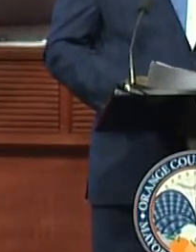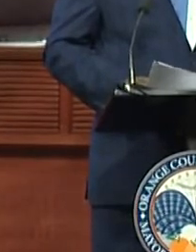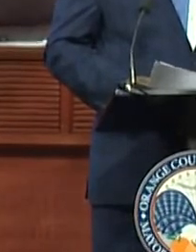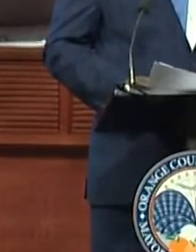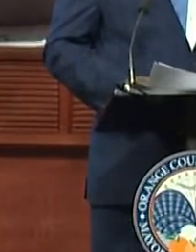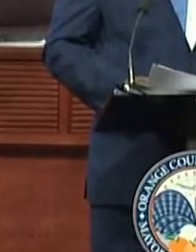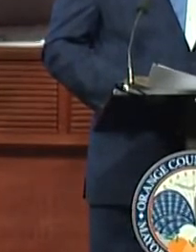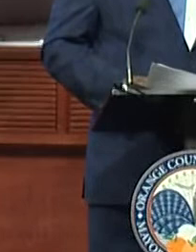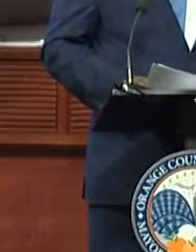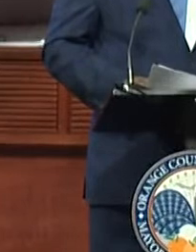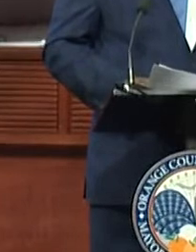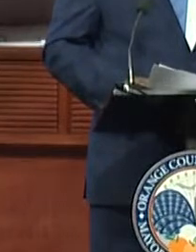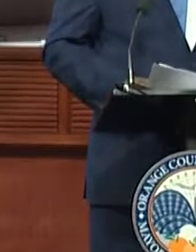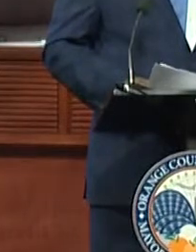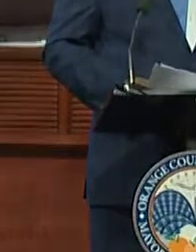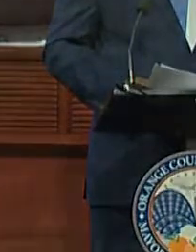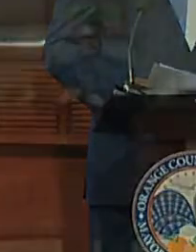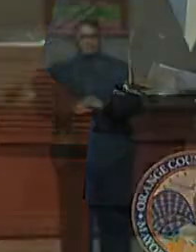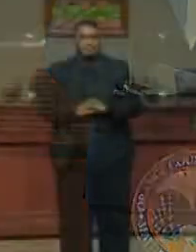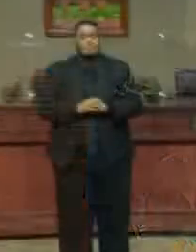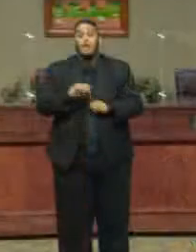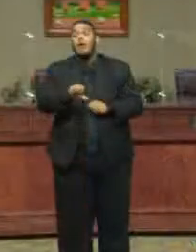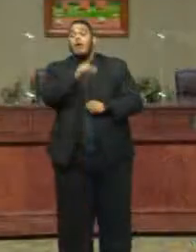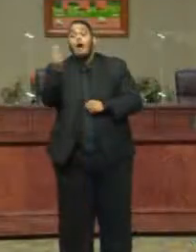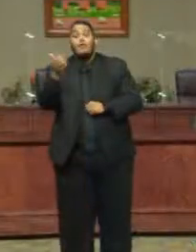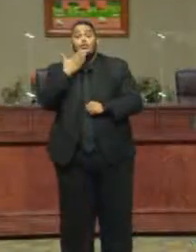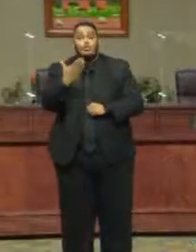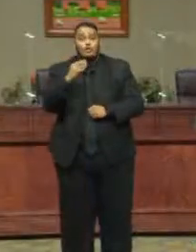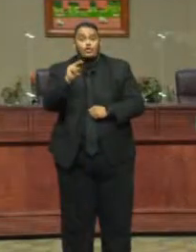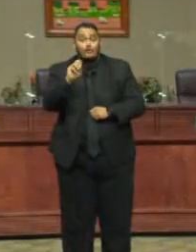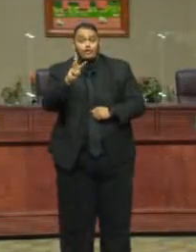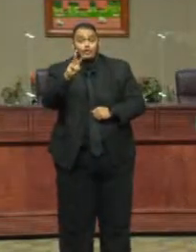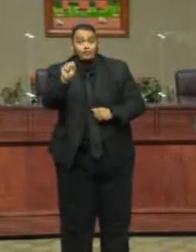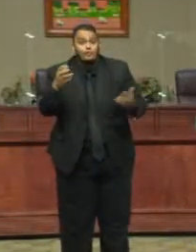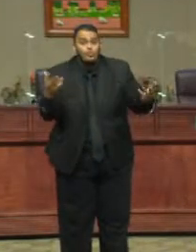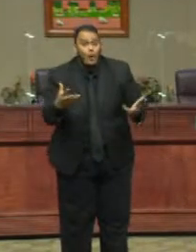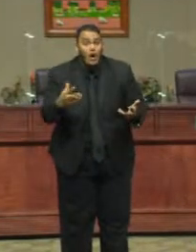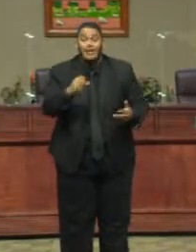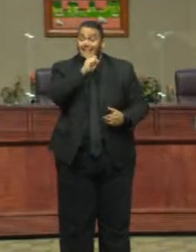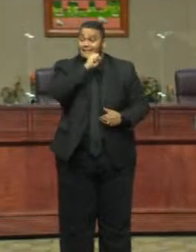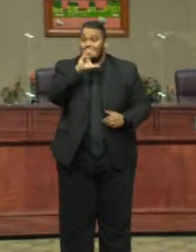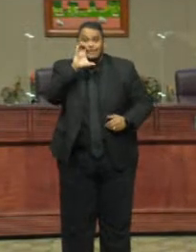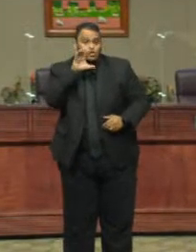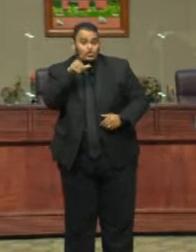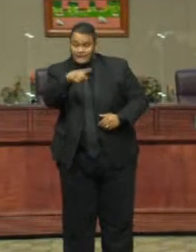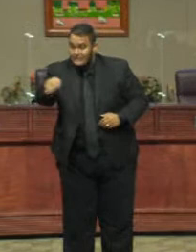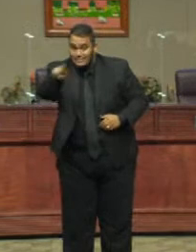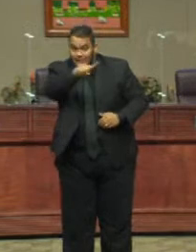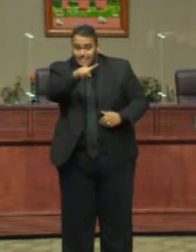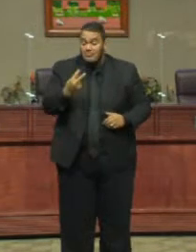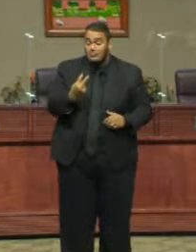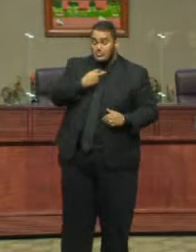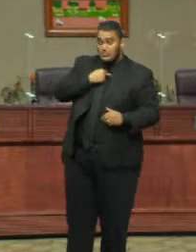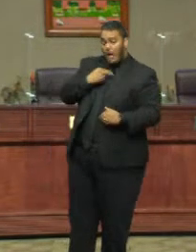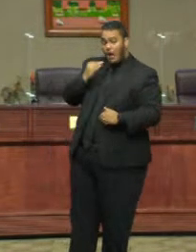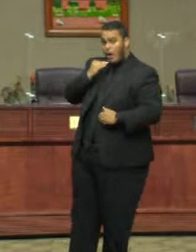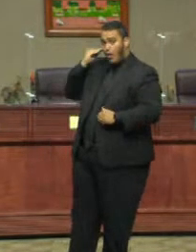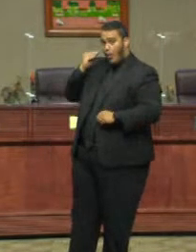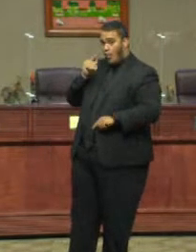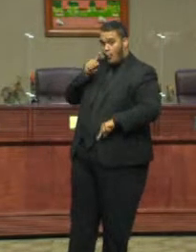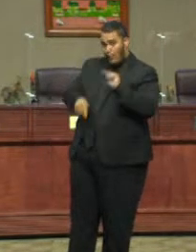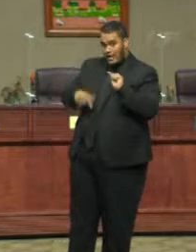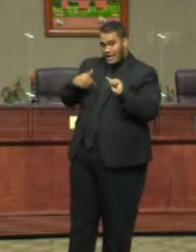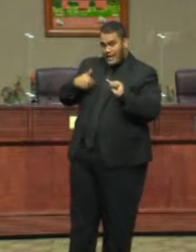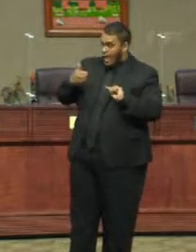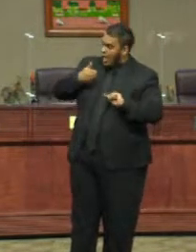to drive themselves to the Orange County Convention Center vaccination site. There are now transportation